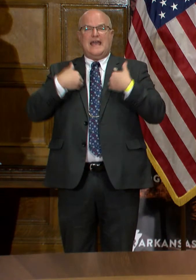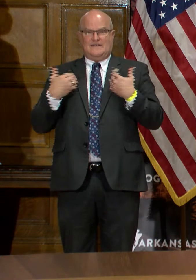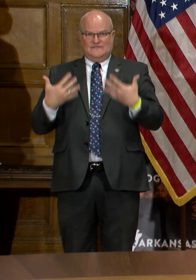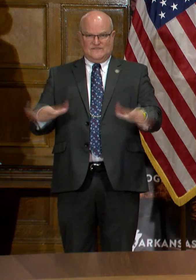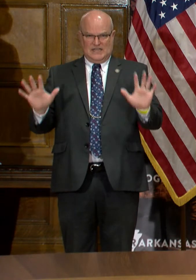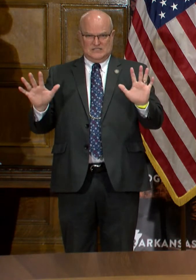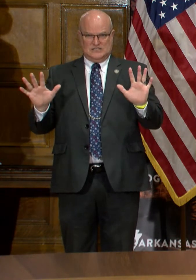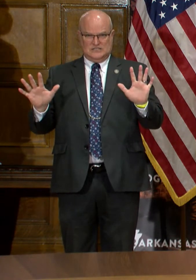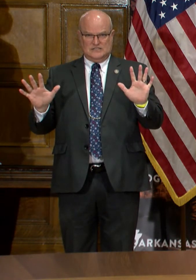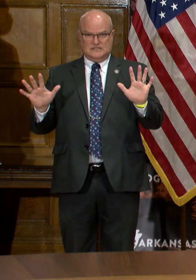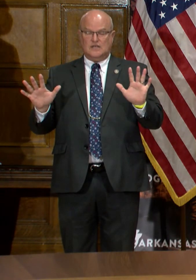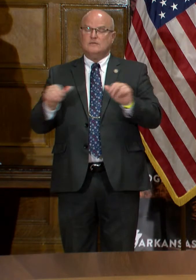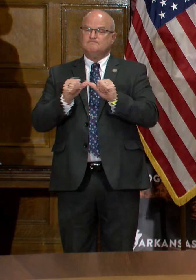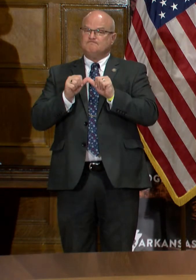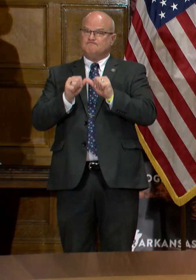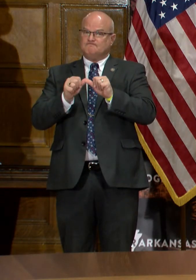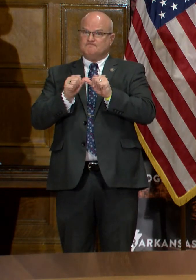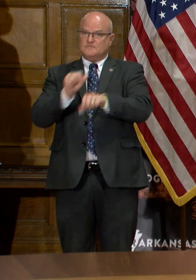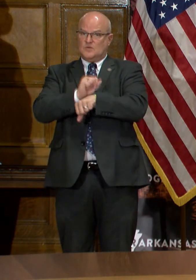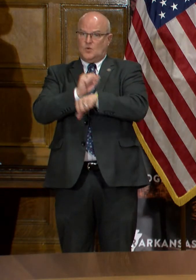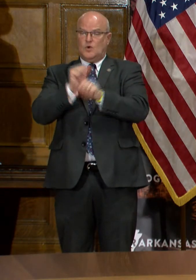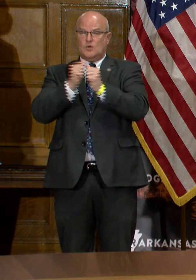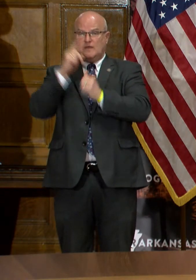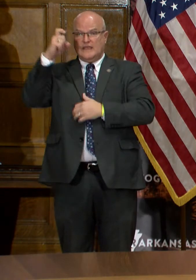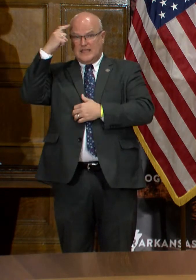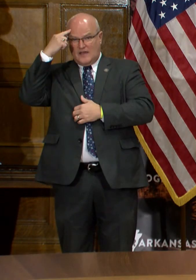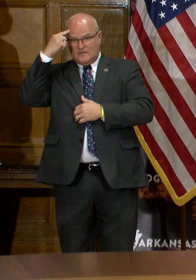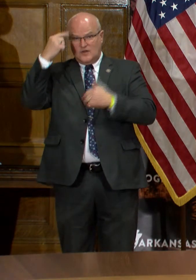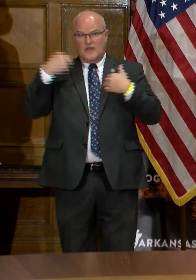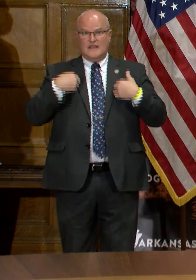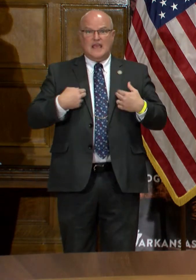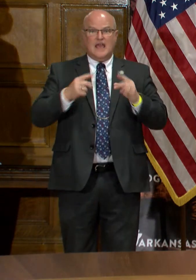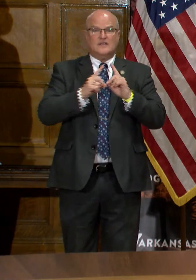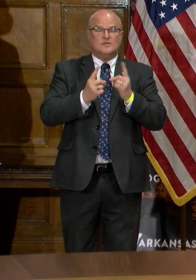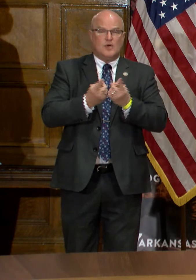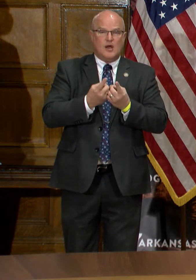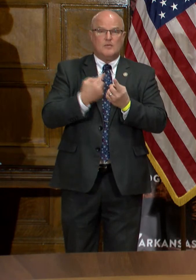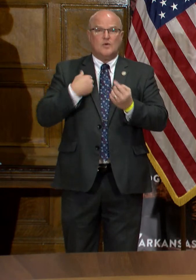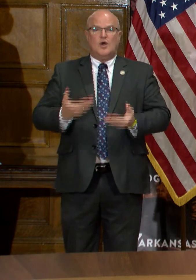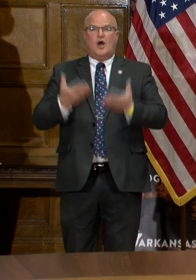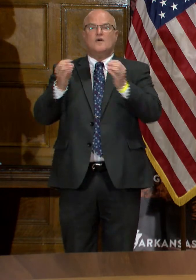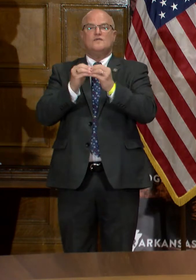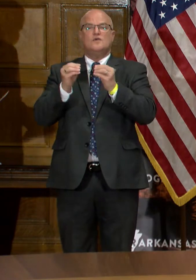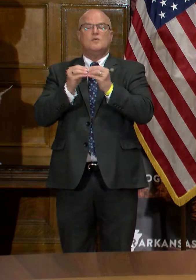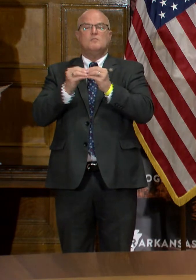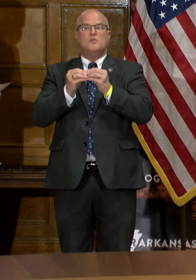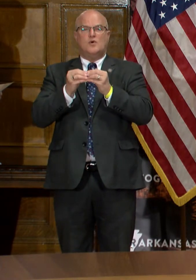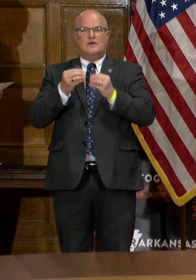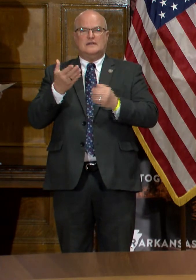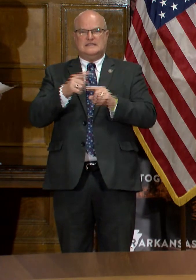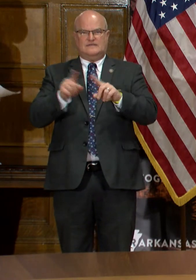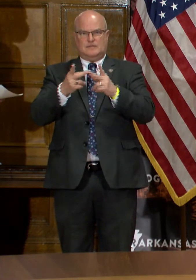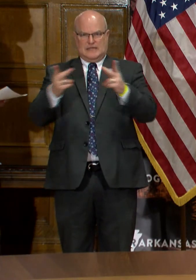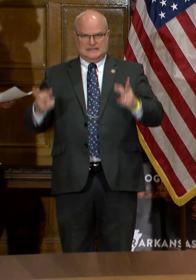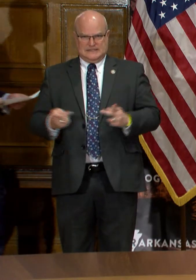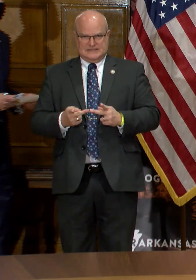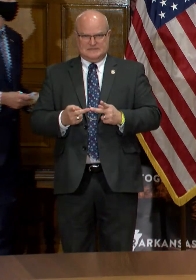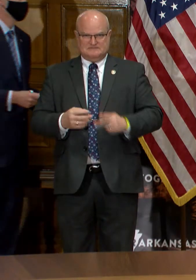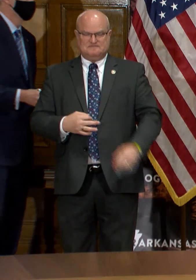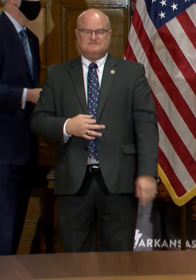date. So we'll continue to work with the governor and the health department as we're able to offer more of these at the facilities.